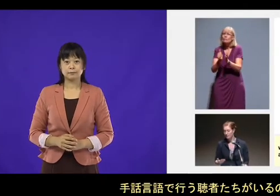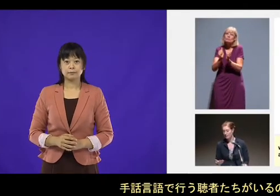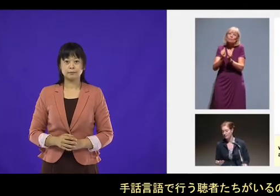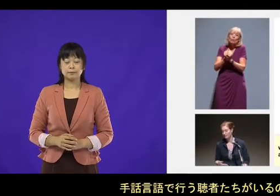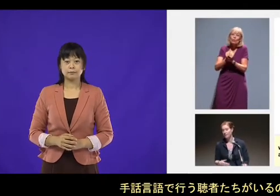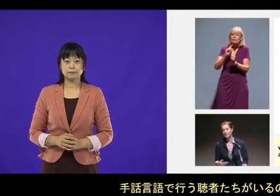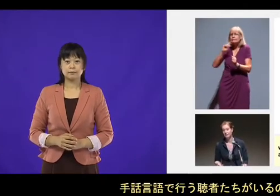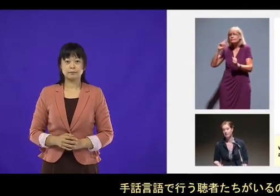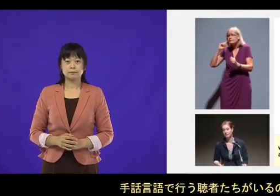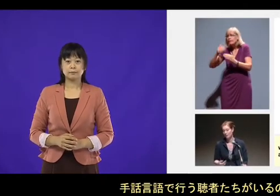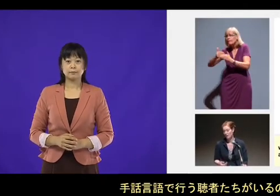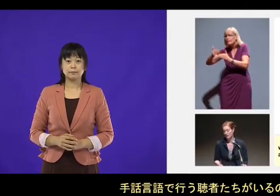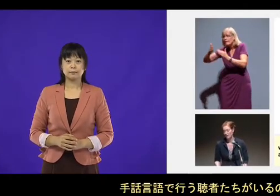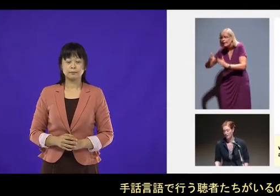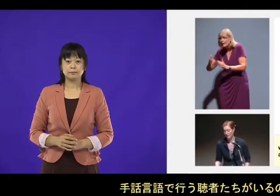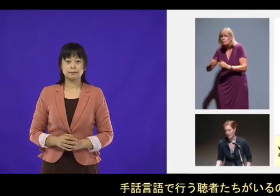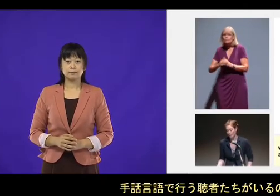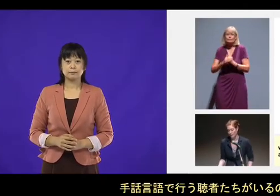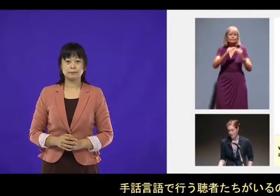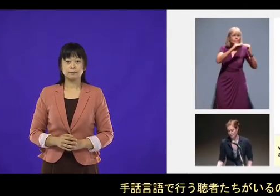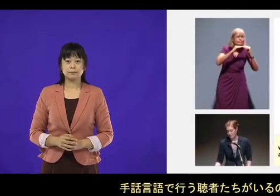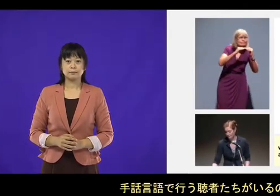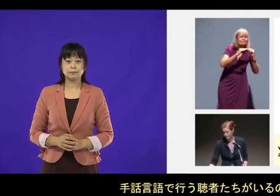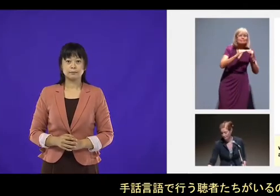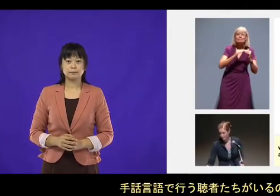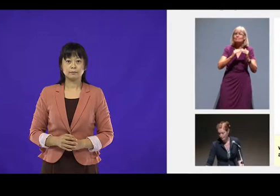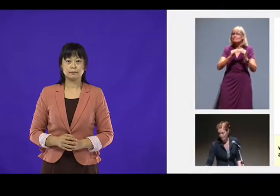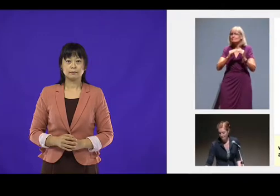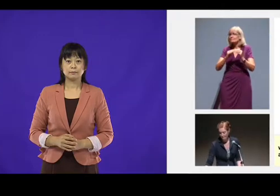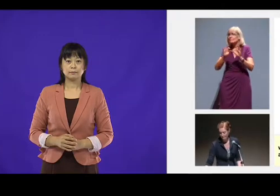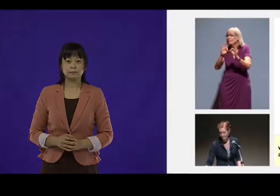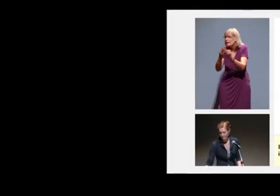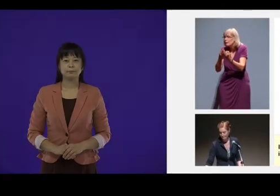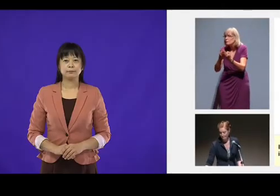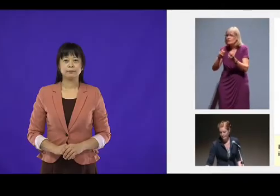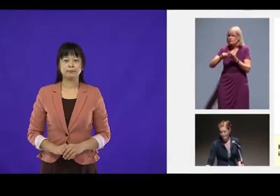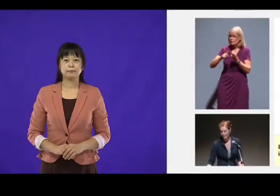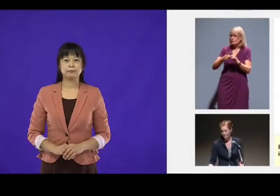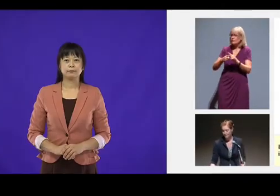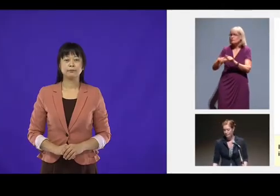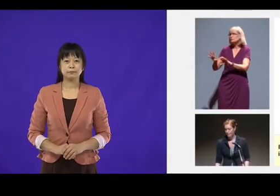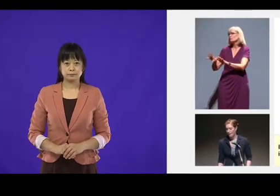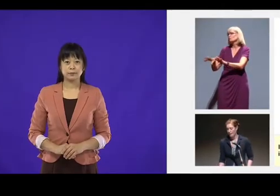neighbors, colleagues, relatives, and friends.